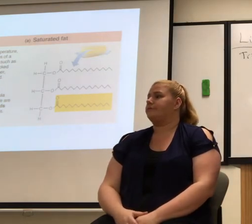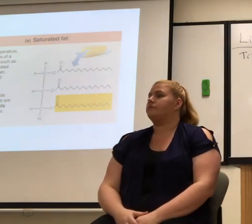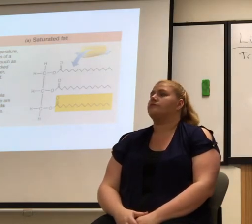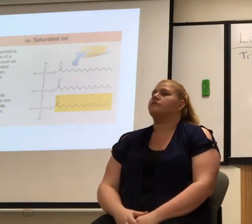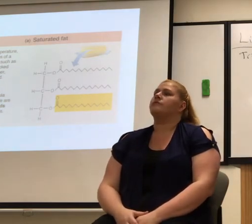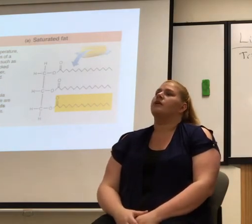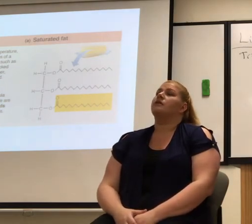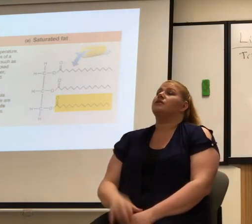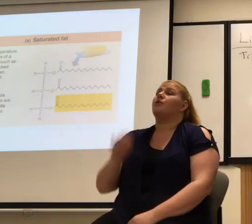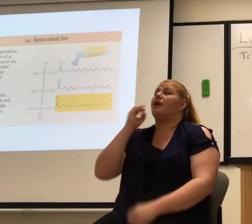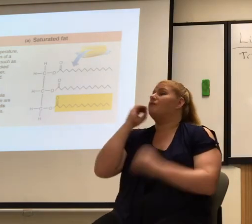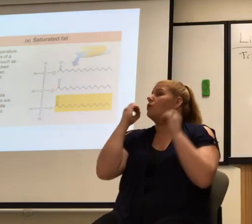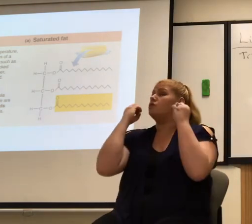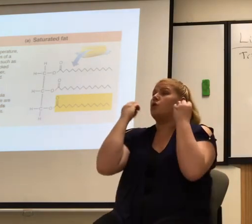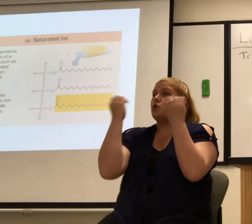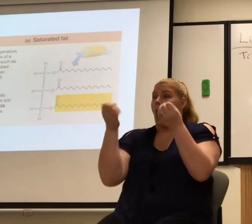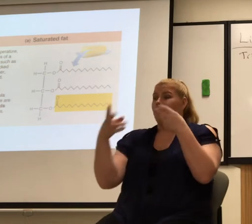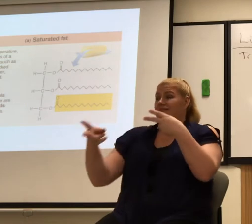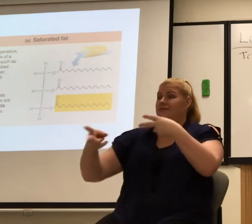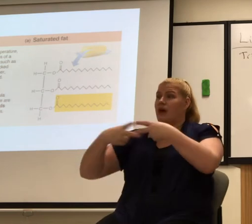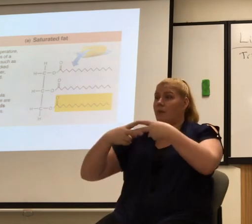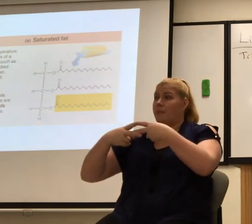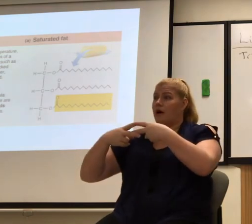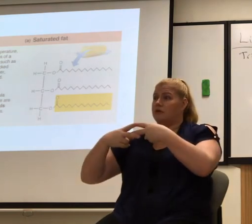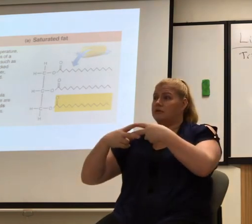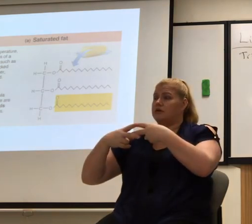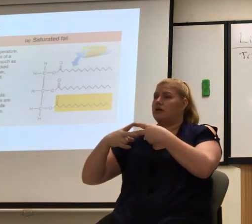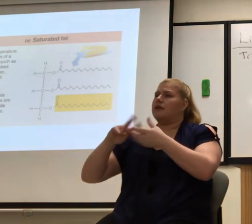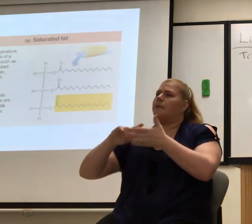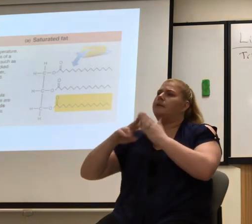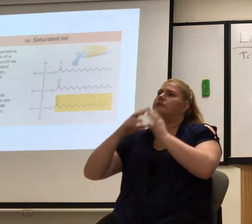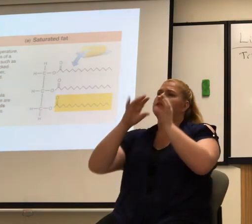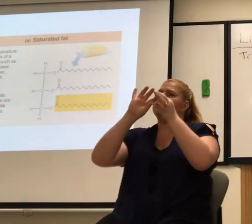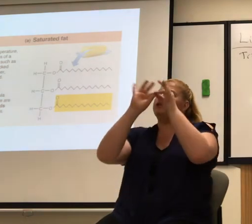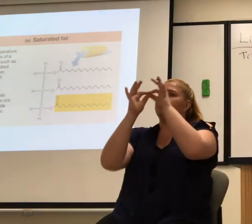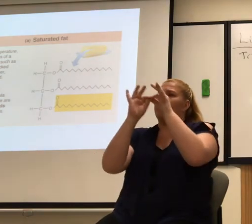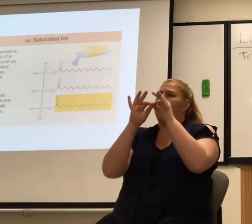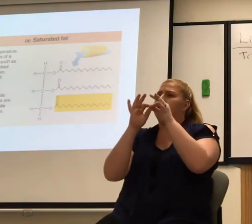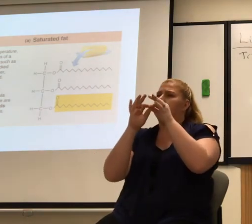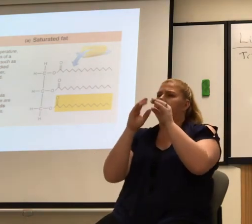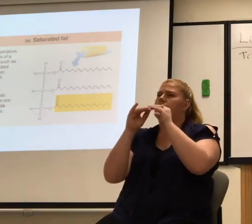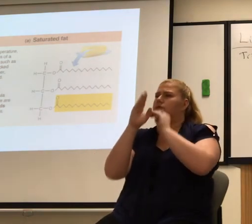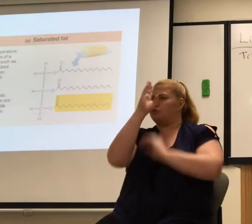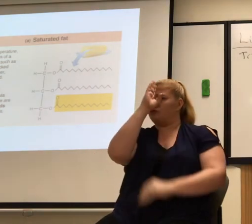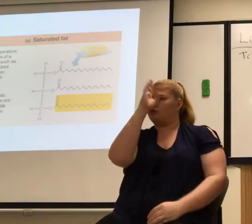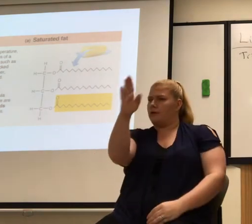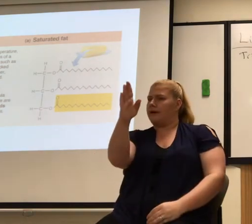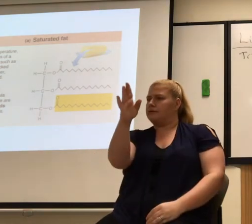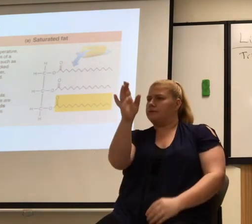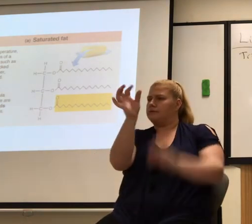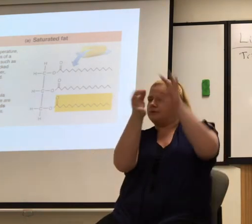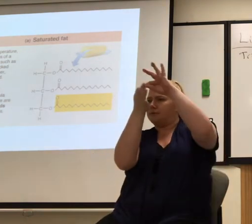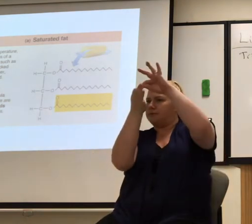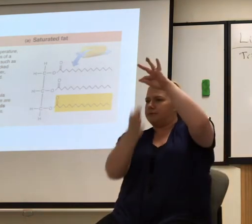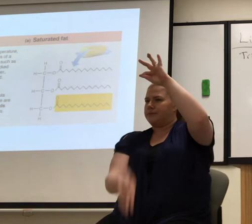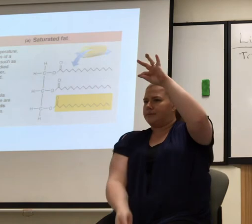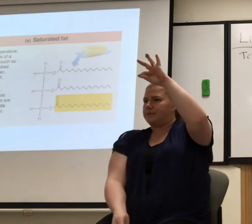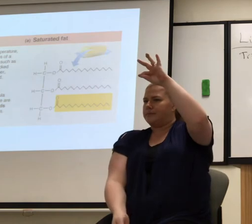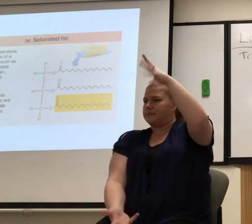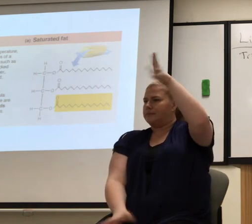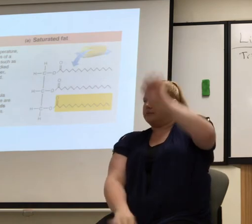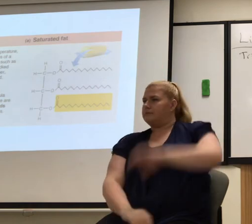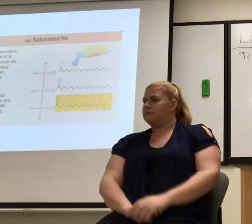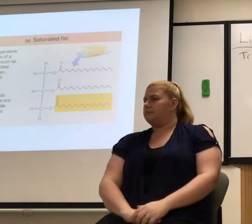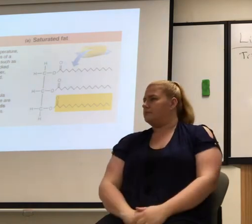When you have no double bonds, that allows the chain to be more or less straight. Okay? It's no